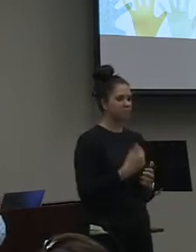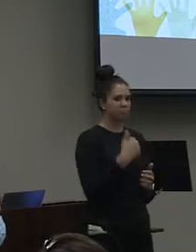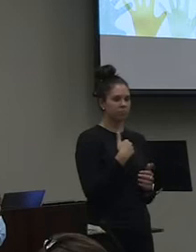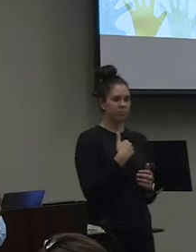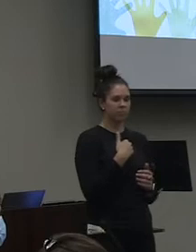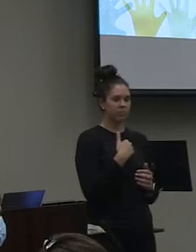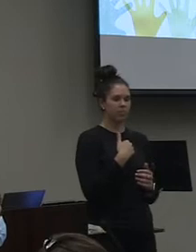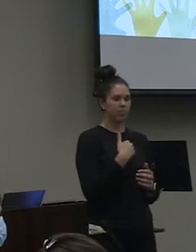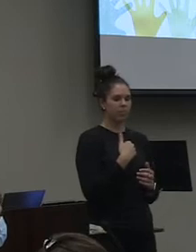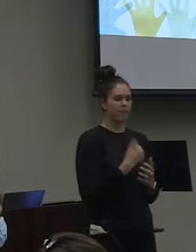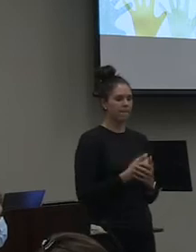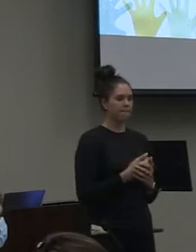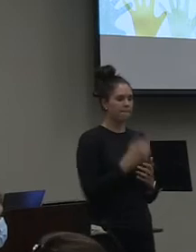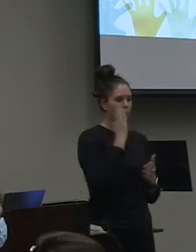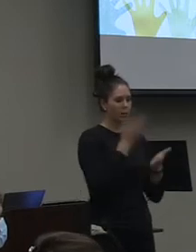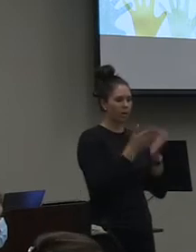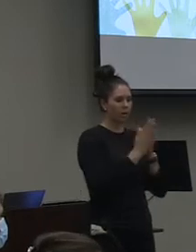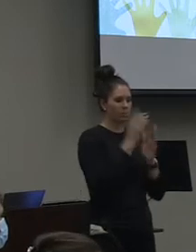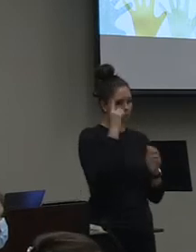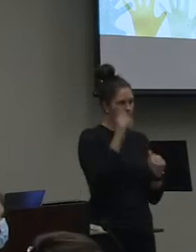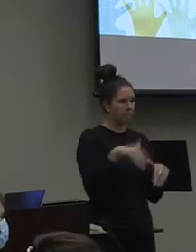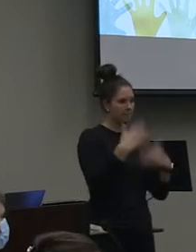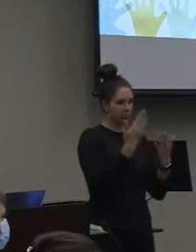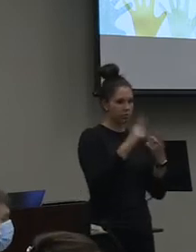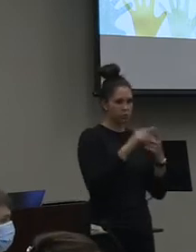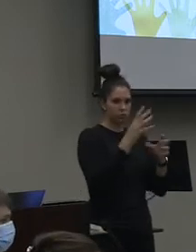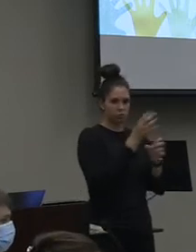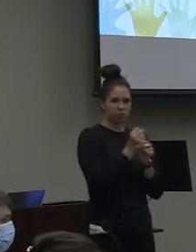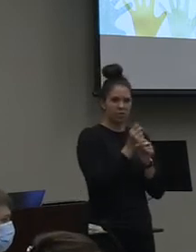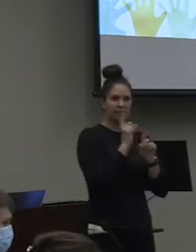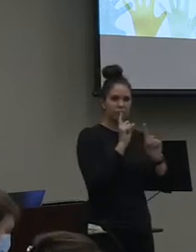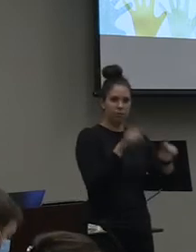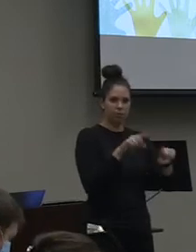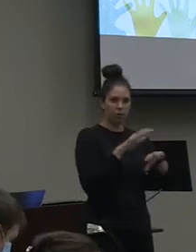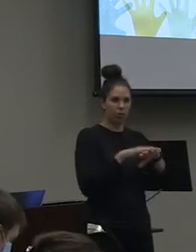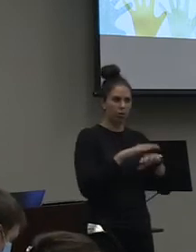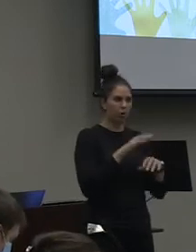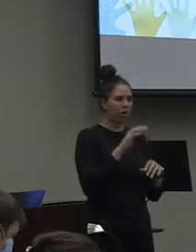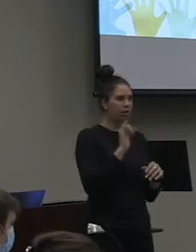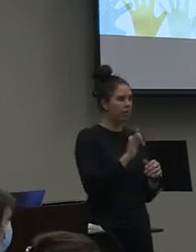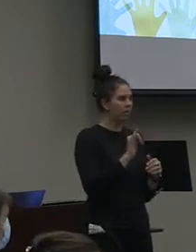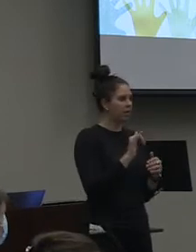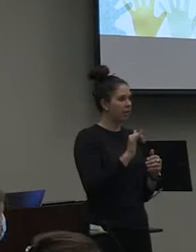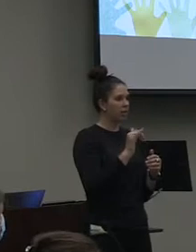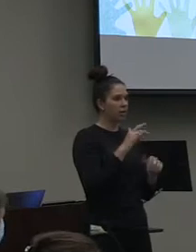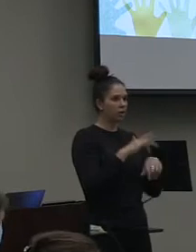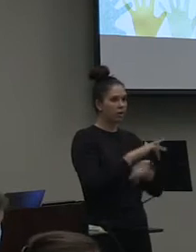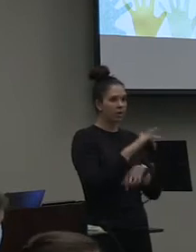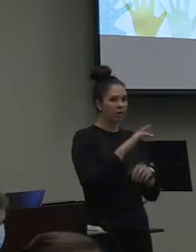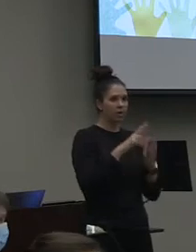I will ask for a motion to receive the report on the purpose of the Early Literacy Commission.